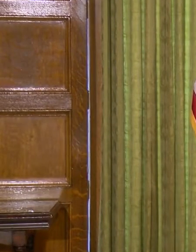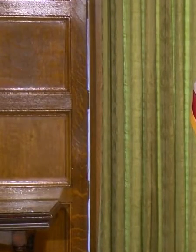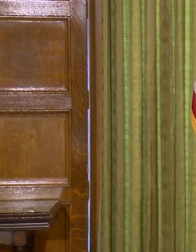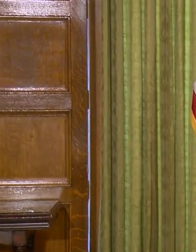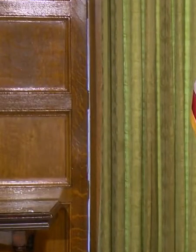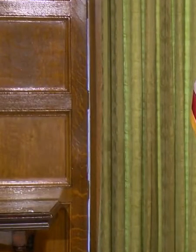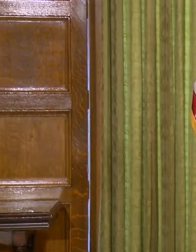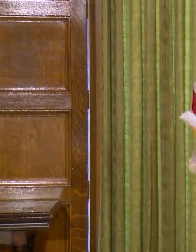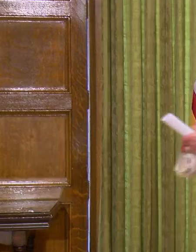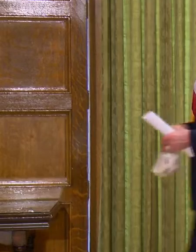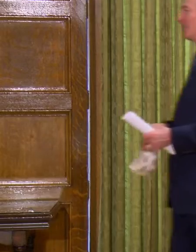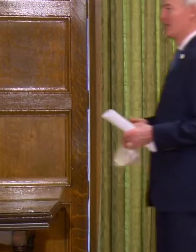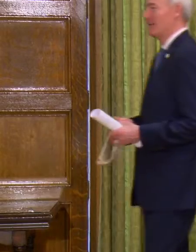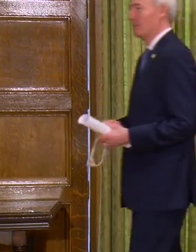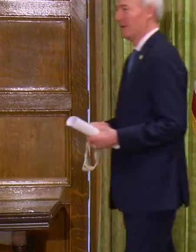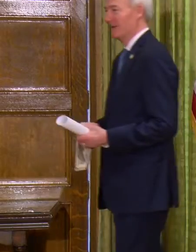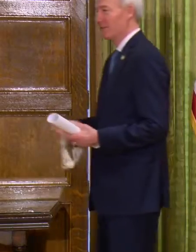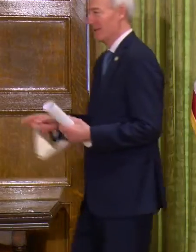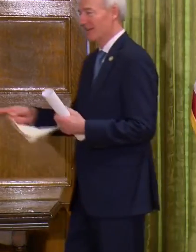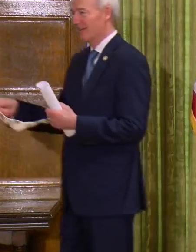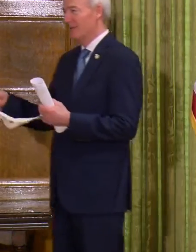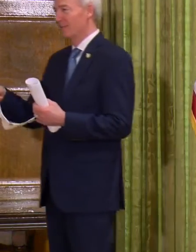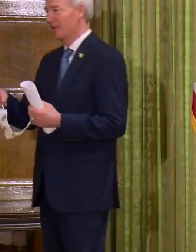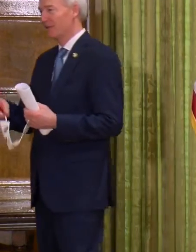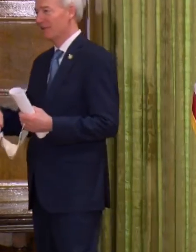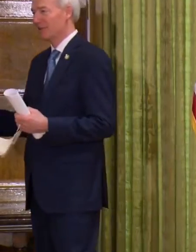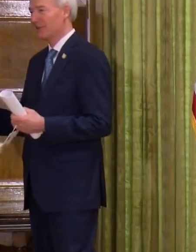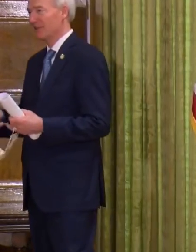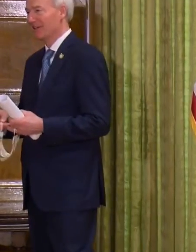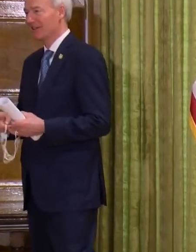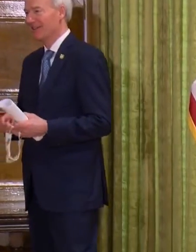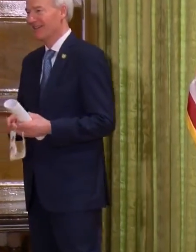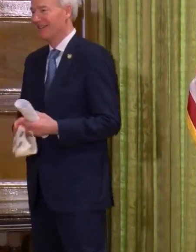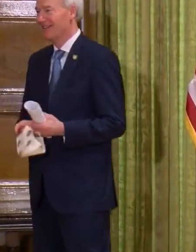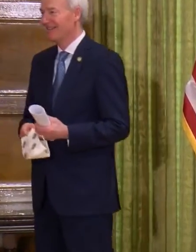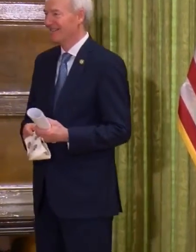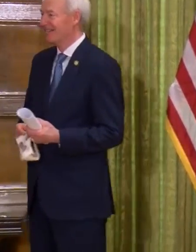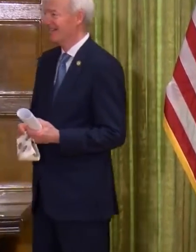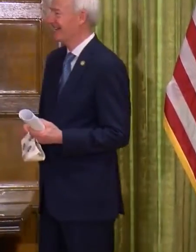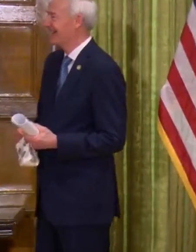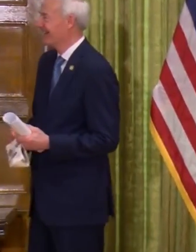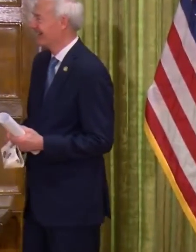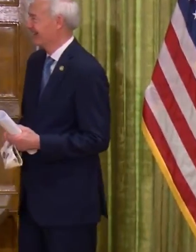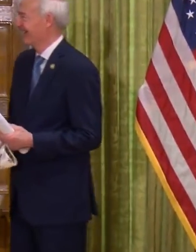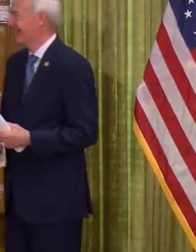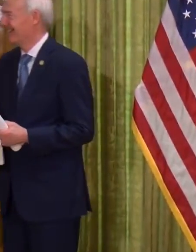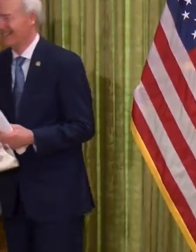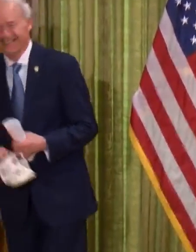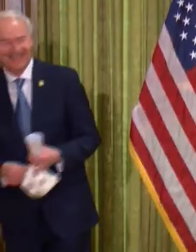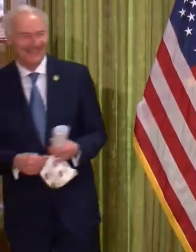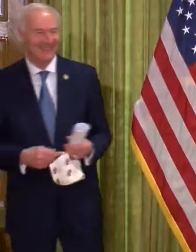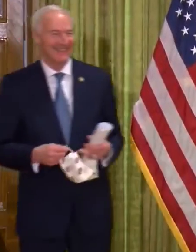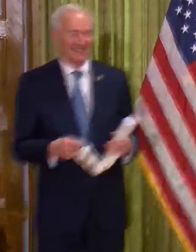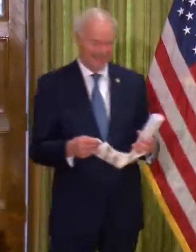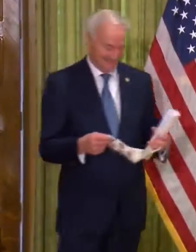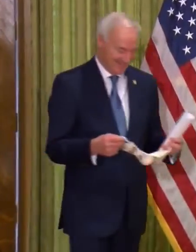Before he leaves, we're going to, which is a long time away, we're going to get a good picture of us three.